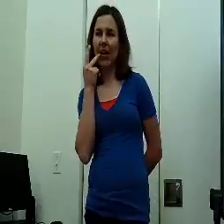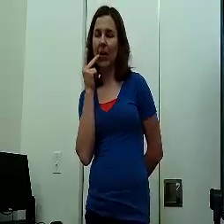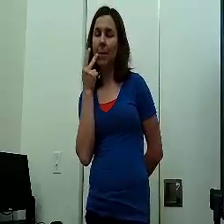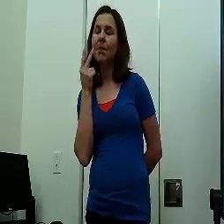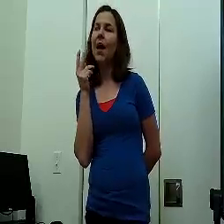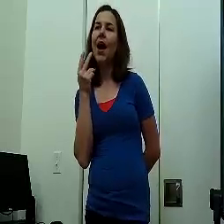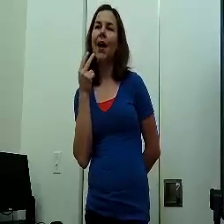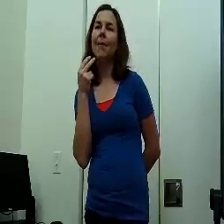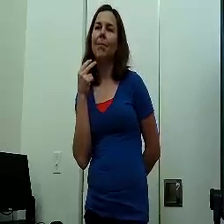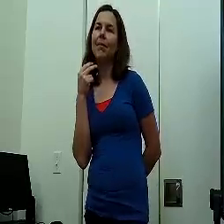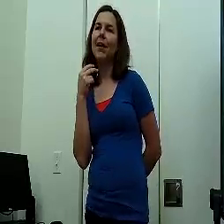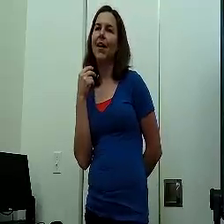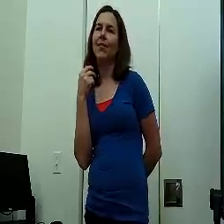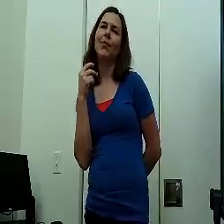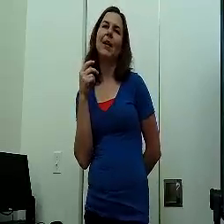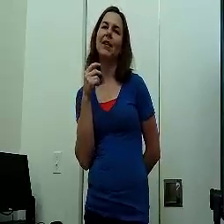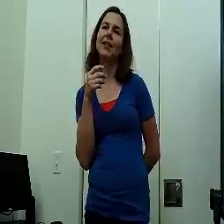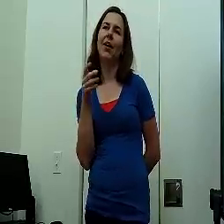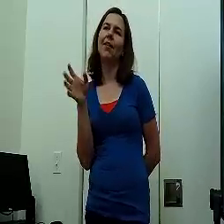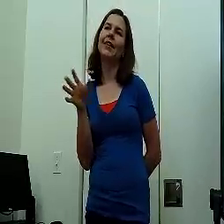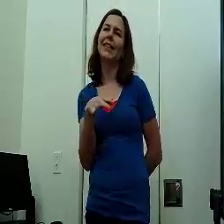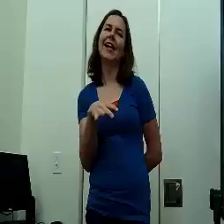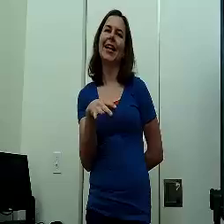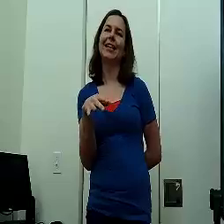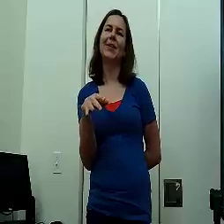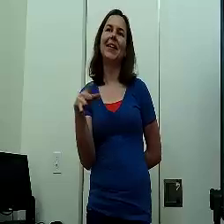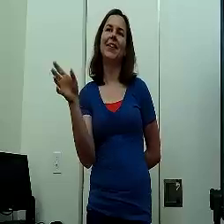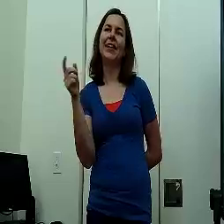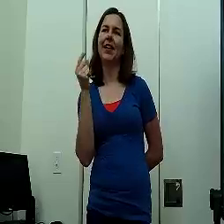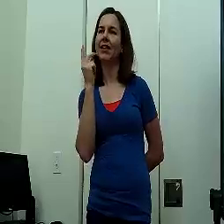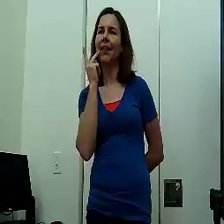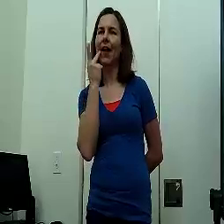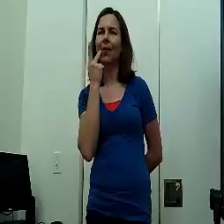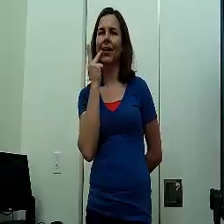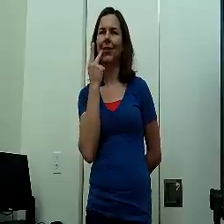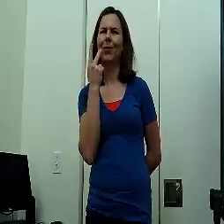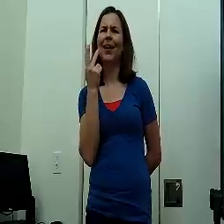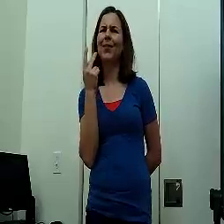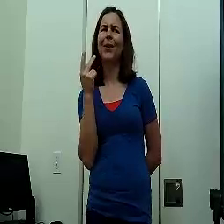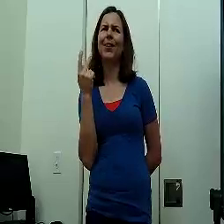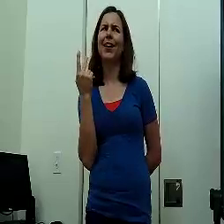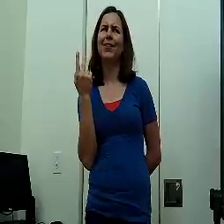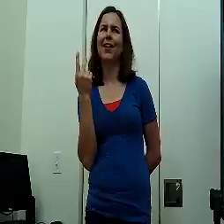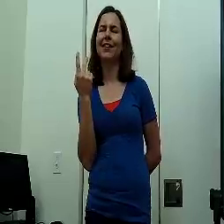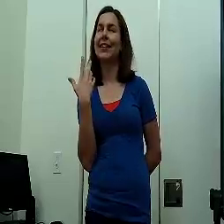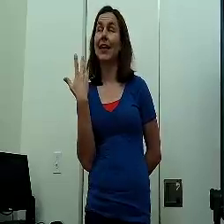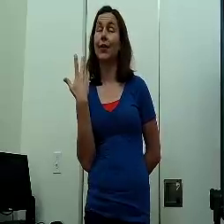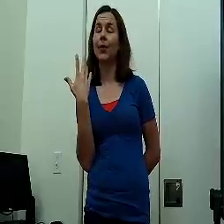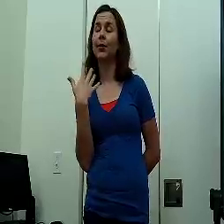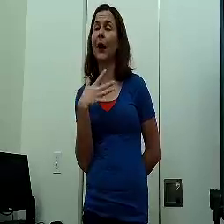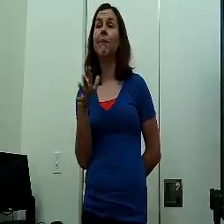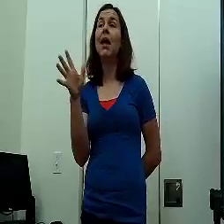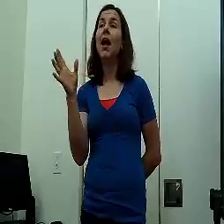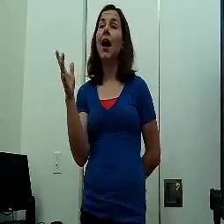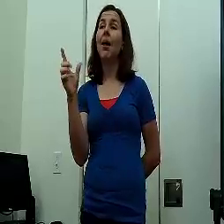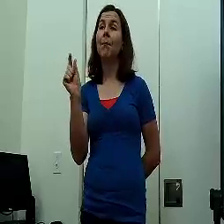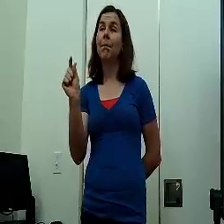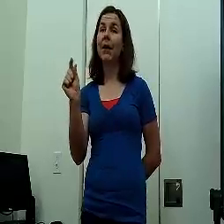pickle. And we saw the C sign last week and you guys all saw that one and it's like, why in the world do you not do that with C sign? Who knows why?